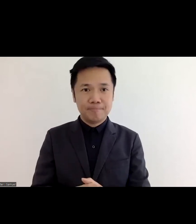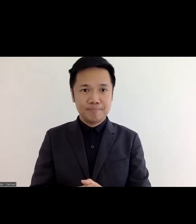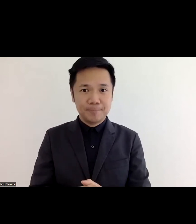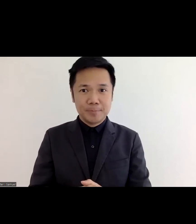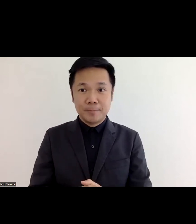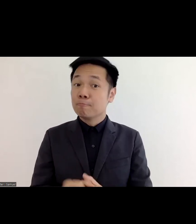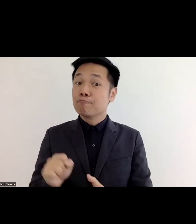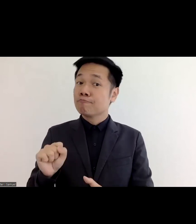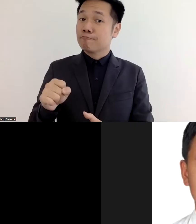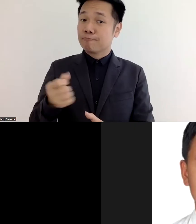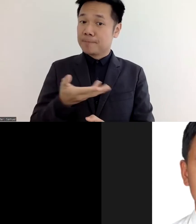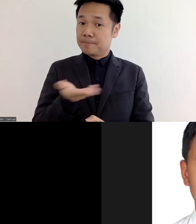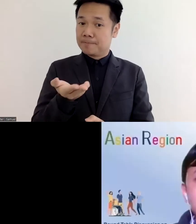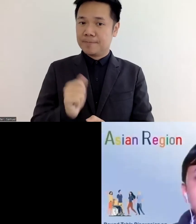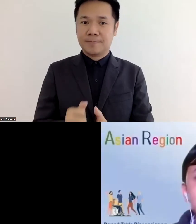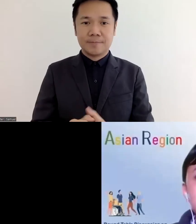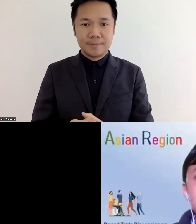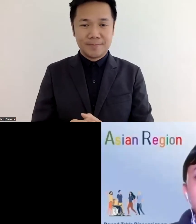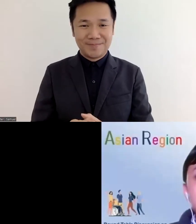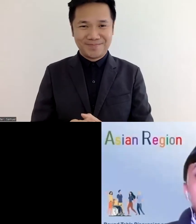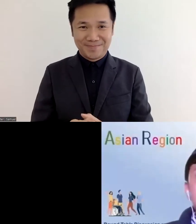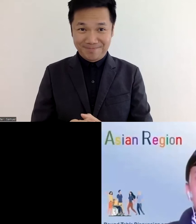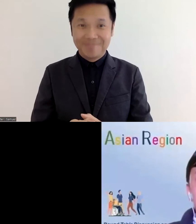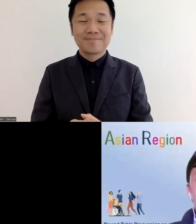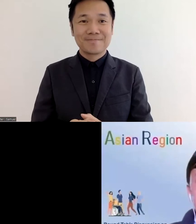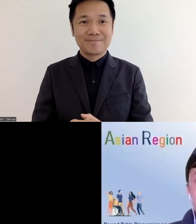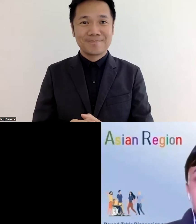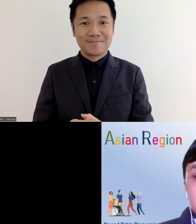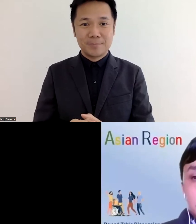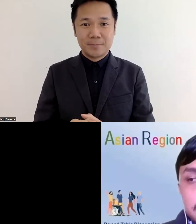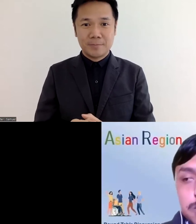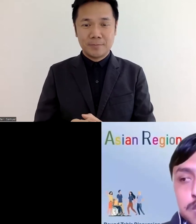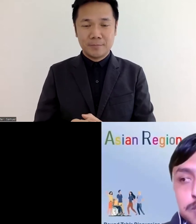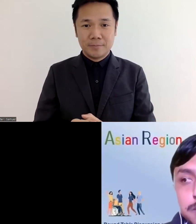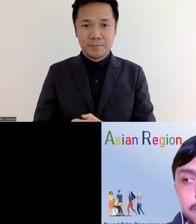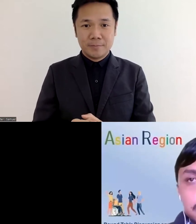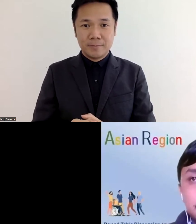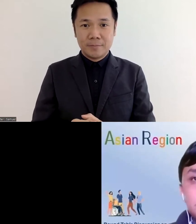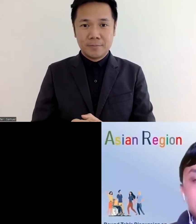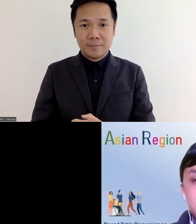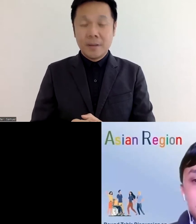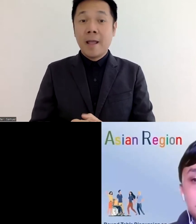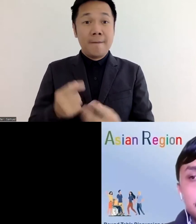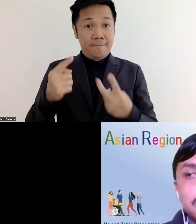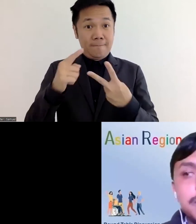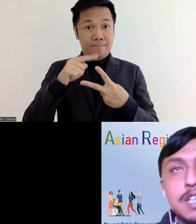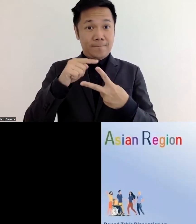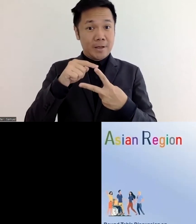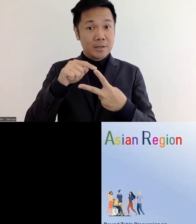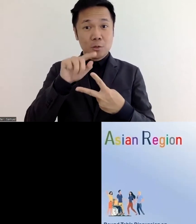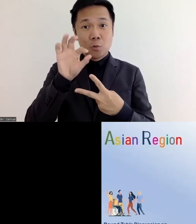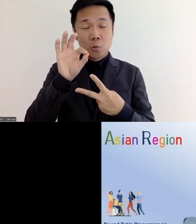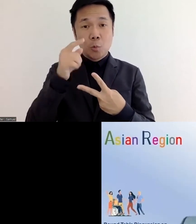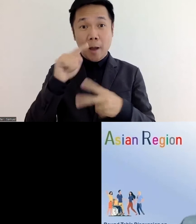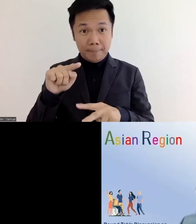Yes. Yeah, okay. I'll primarily just try to respond the first question regarding the job